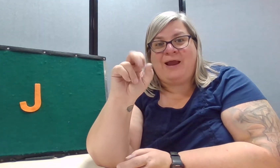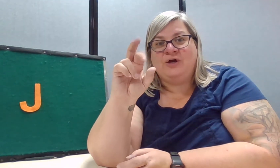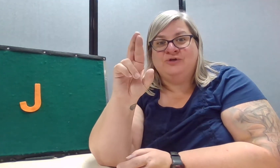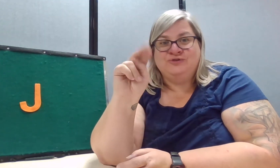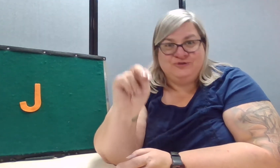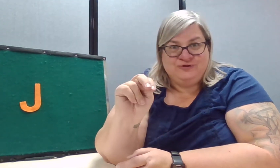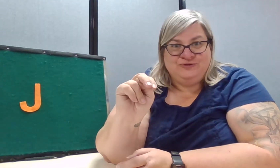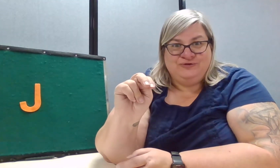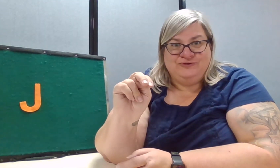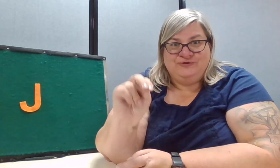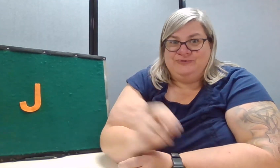Jack-o'-lantern.